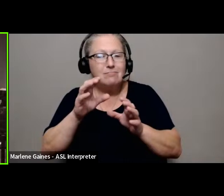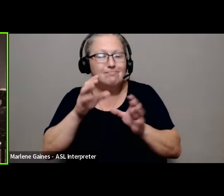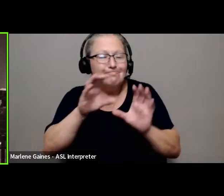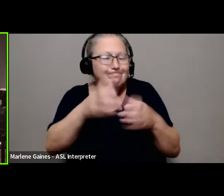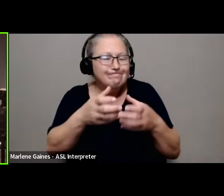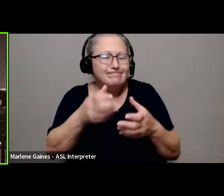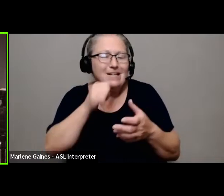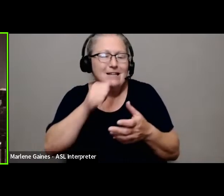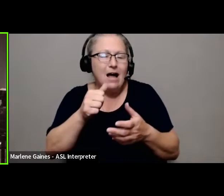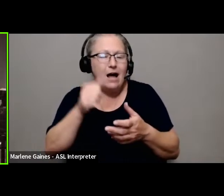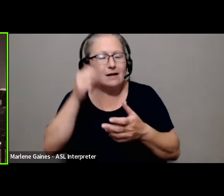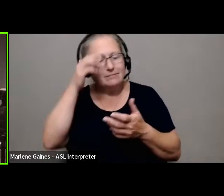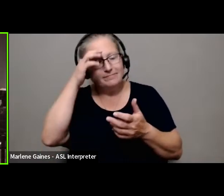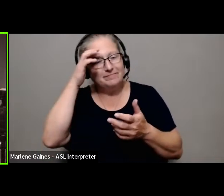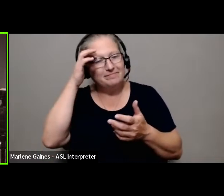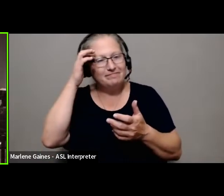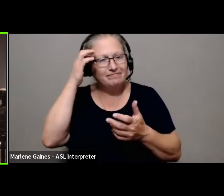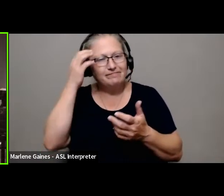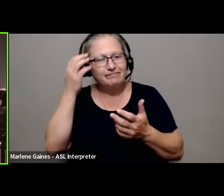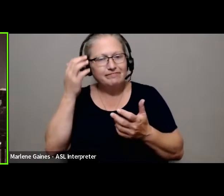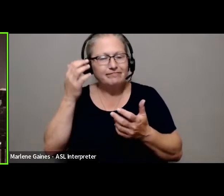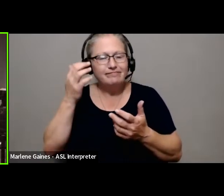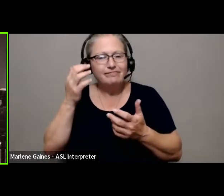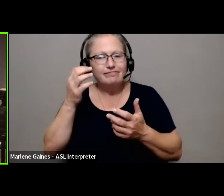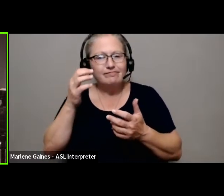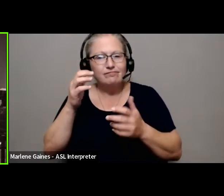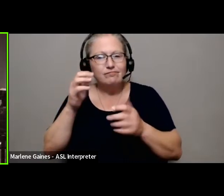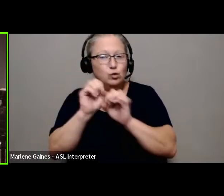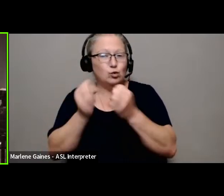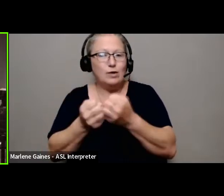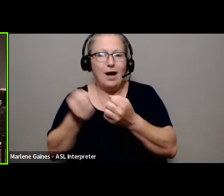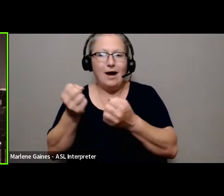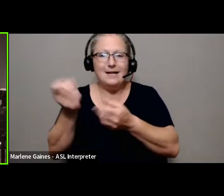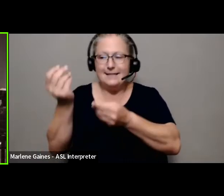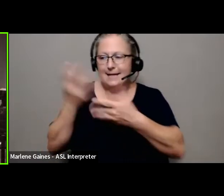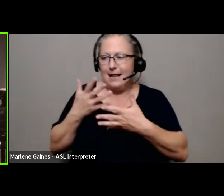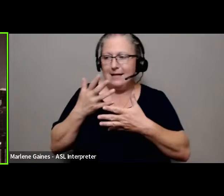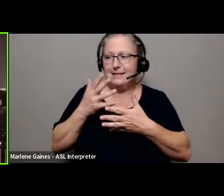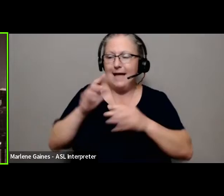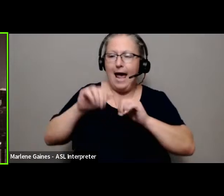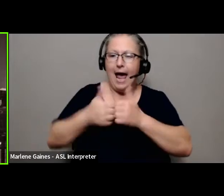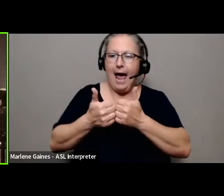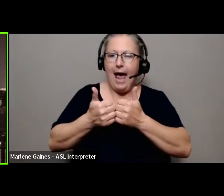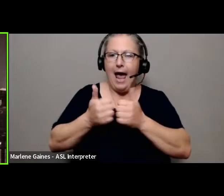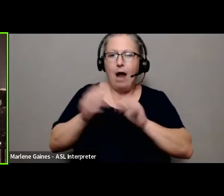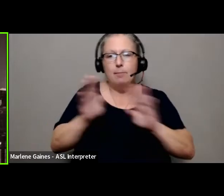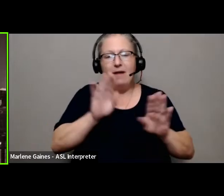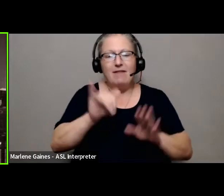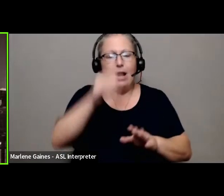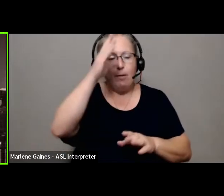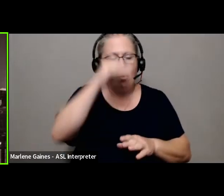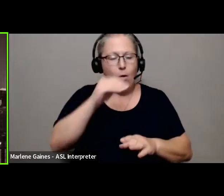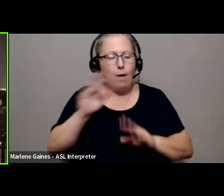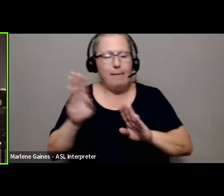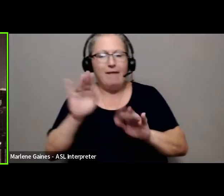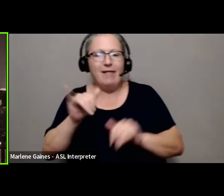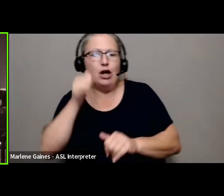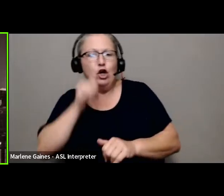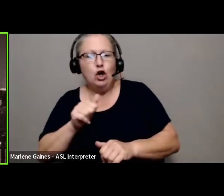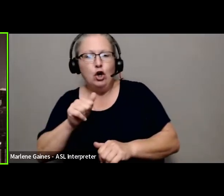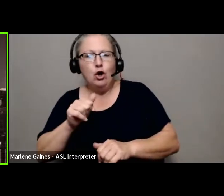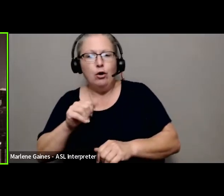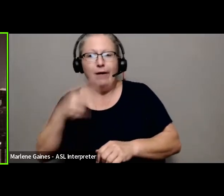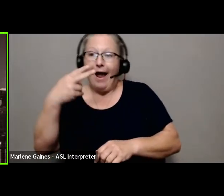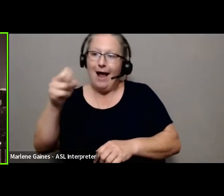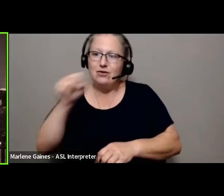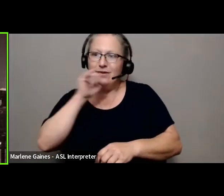isn't, you know, society is telling us how to be a boy, how to be a girl, how to be, you know, high school is a